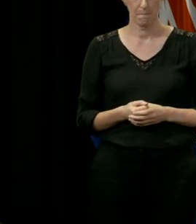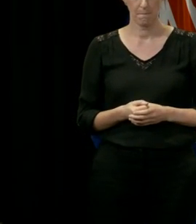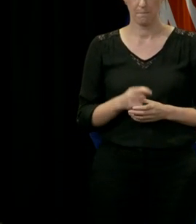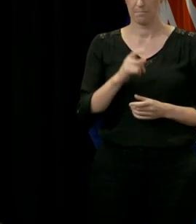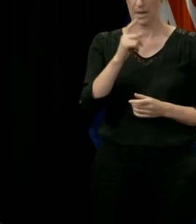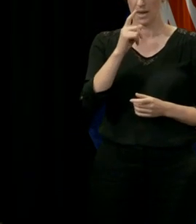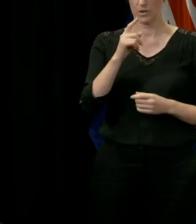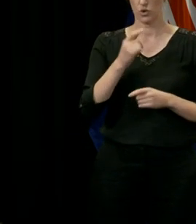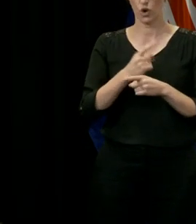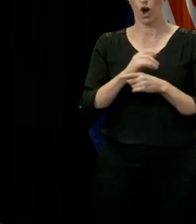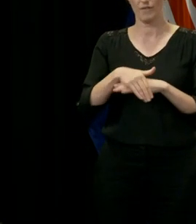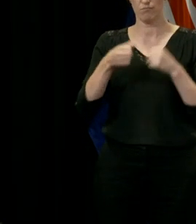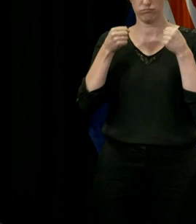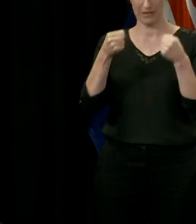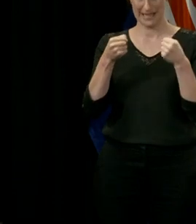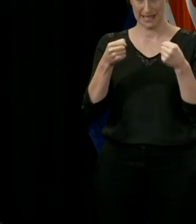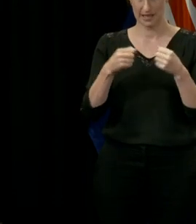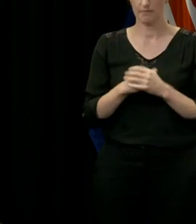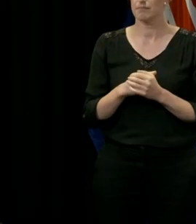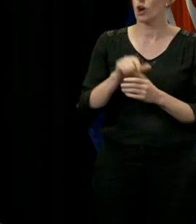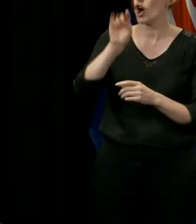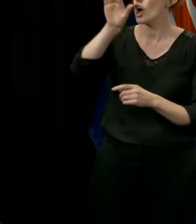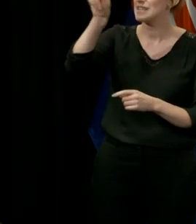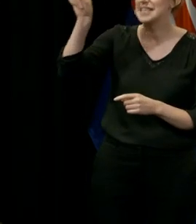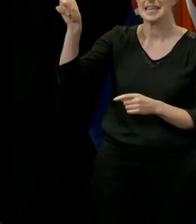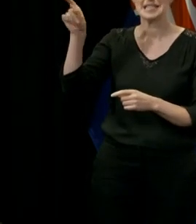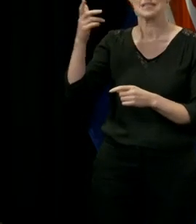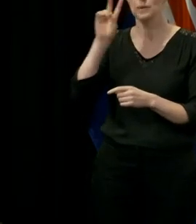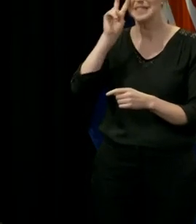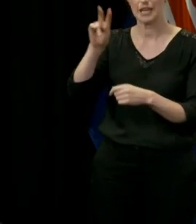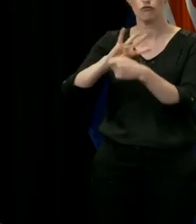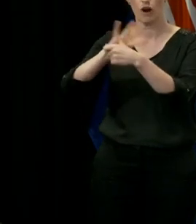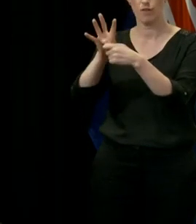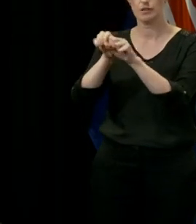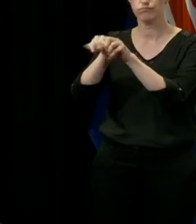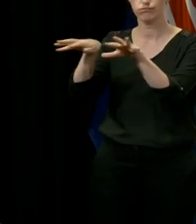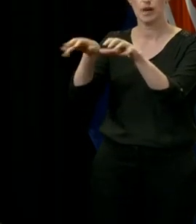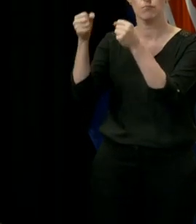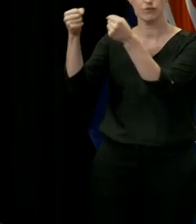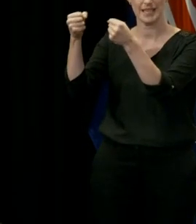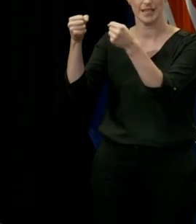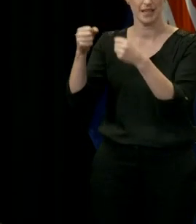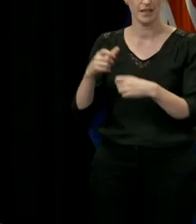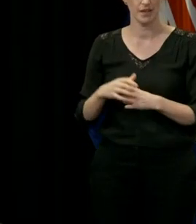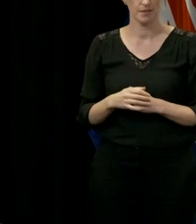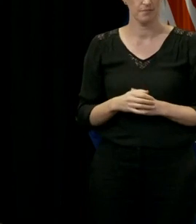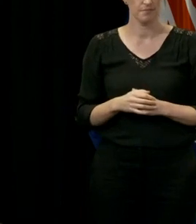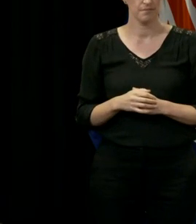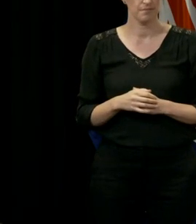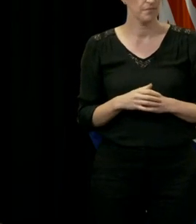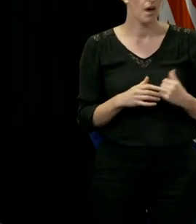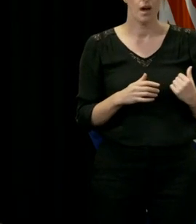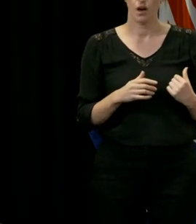an outbreak in prisoner populations. Are you confident that you're taking the measures that you need for prisoners? I'm expecting all of our